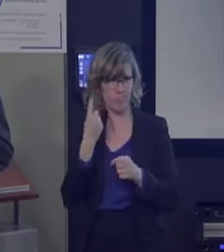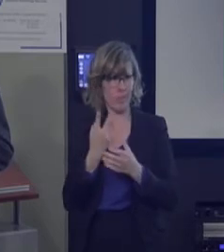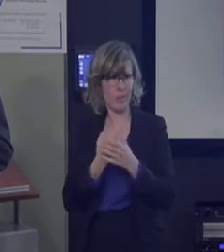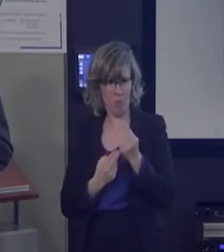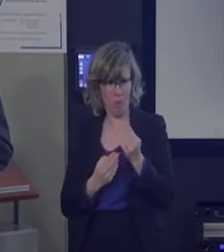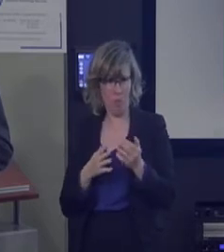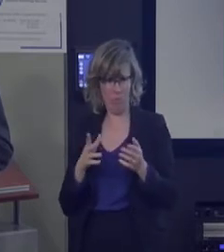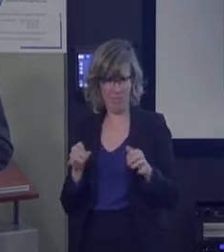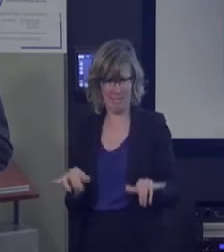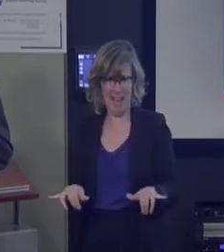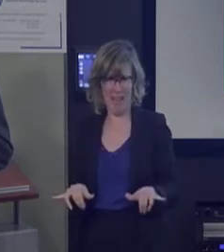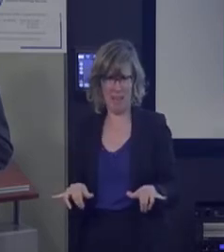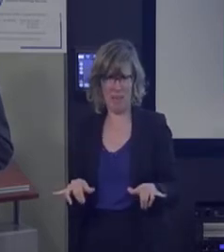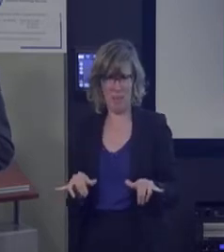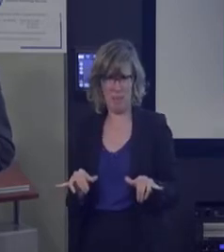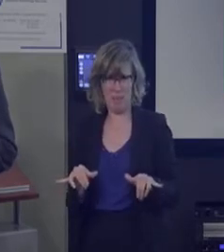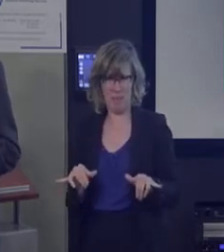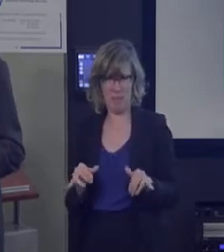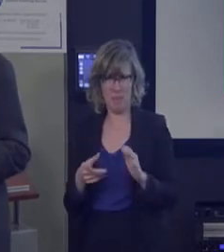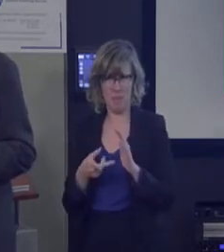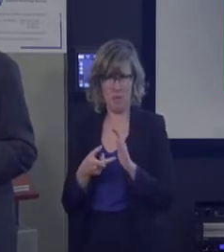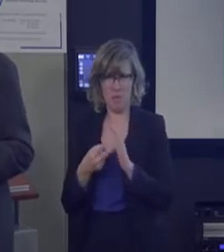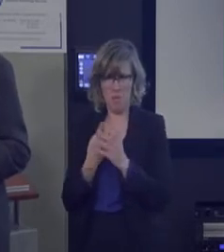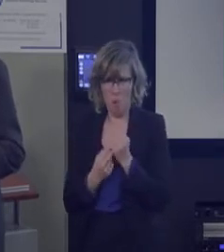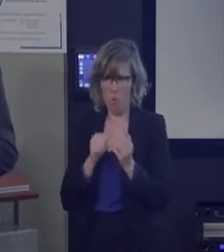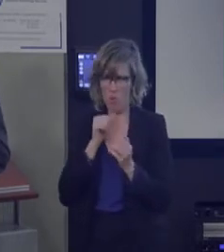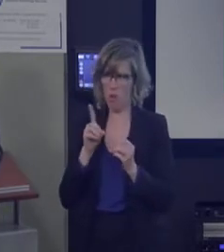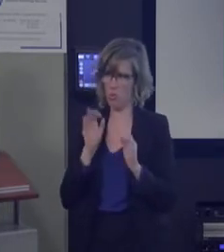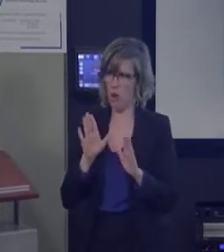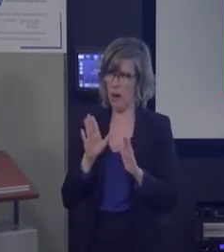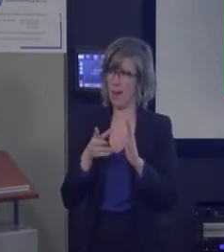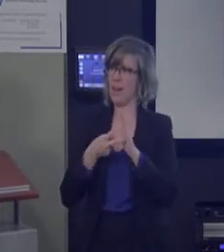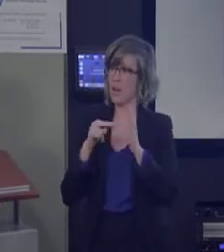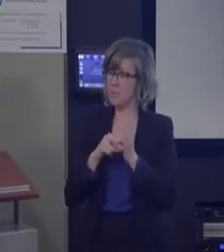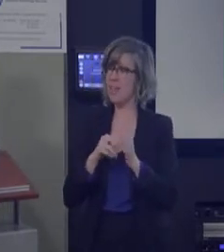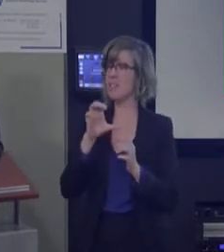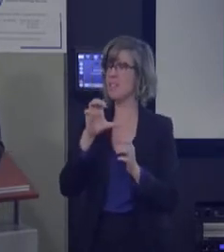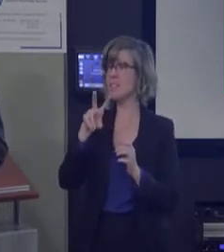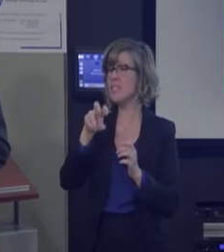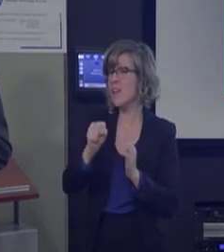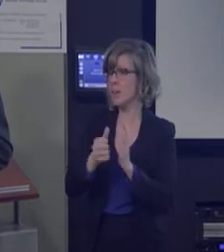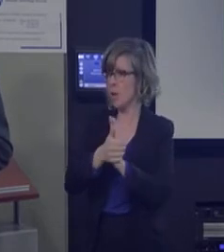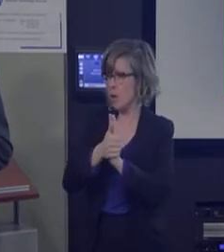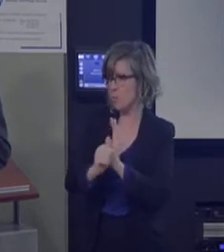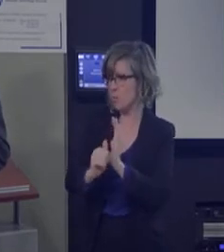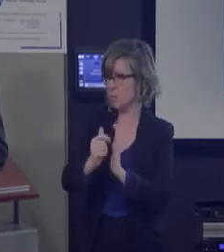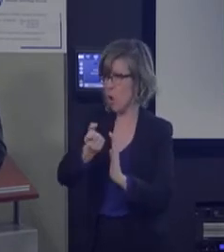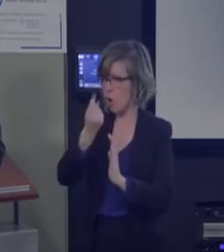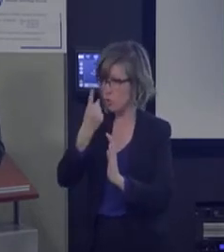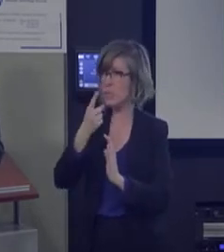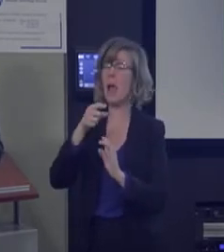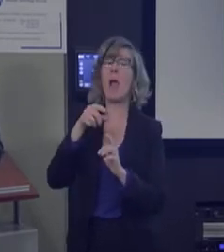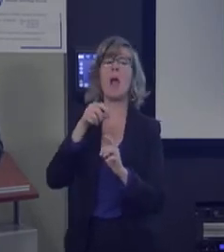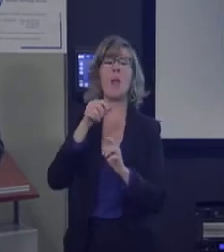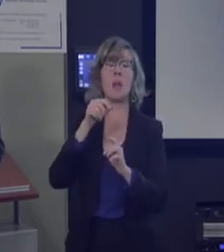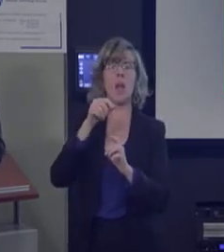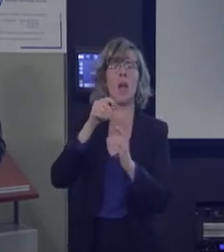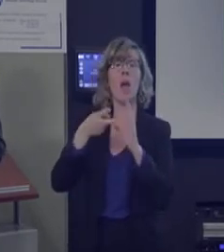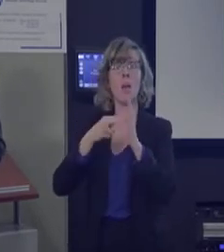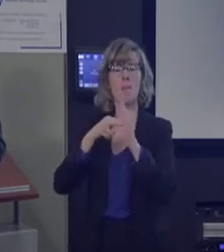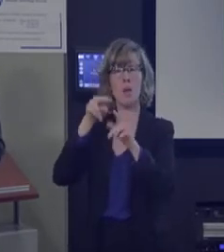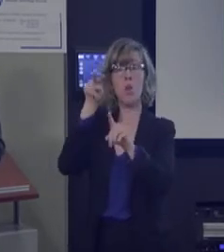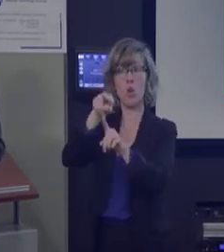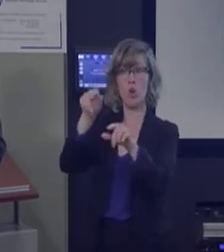So the conclusion is CVS mastery is strongly associated with high poster scores. The path to that mastery